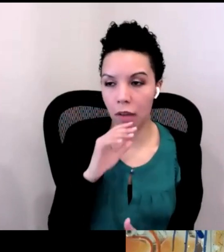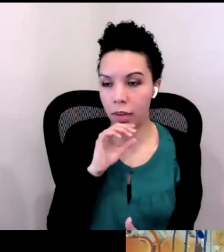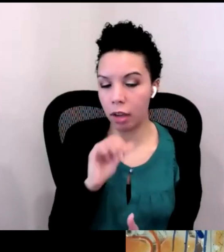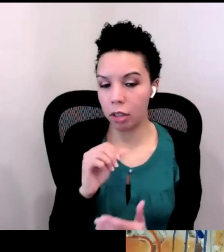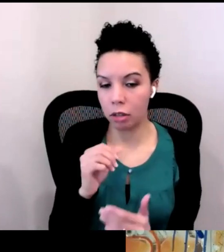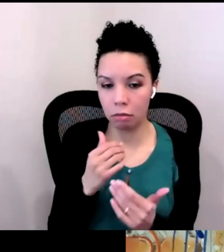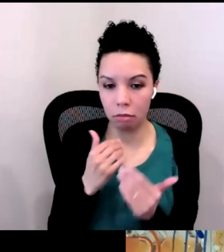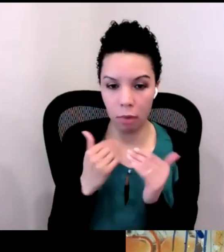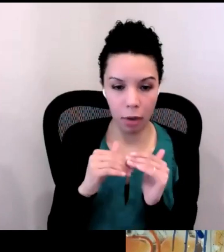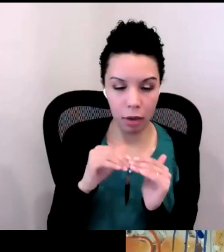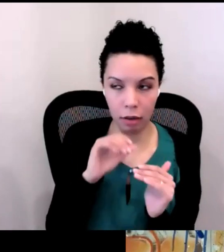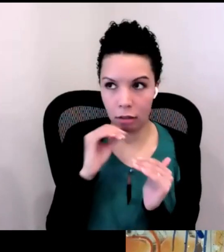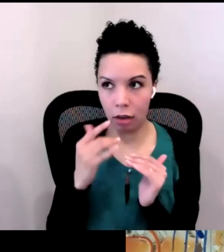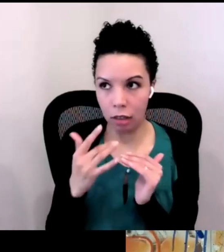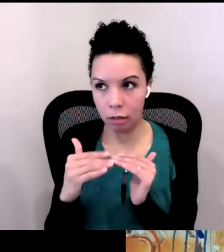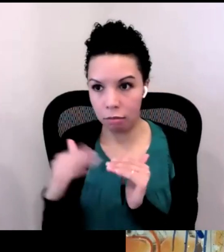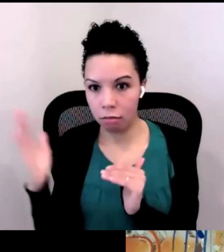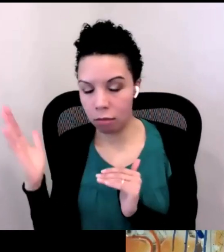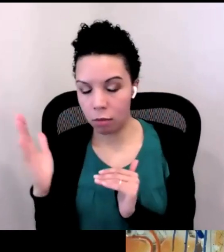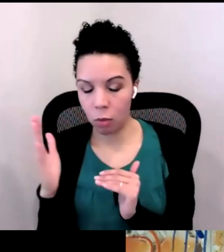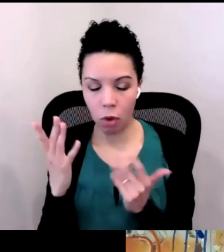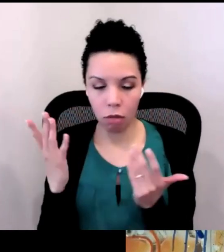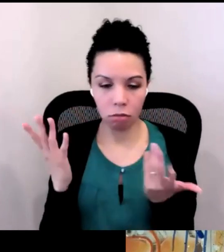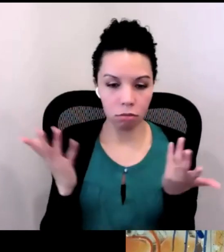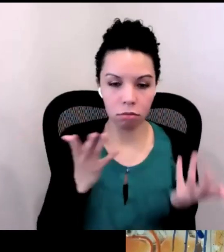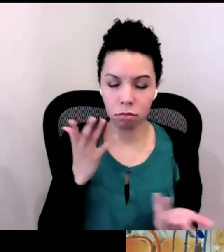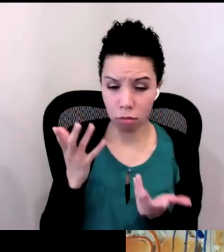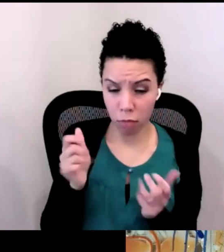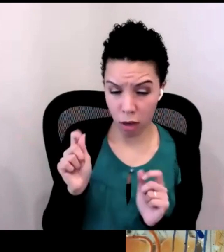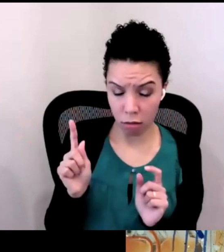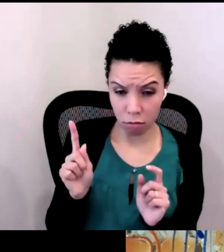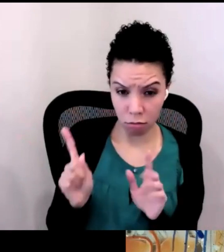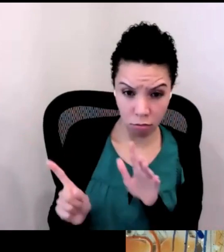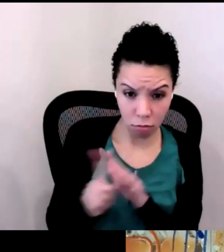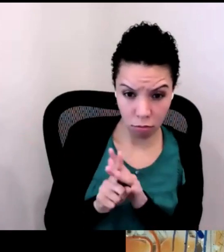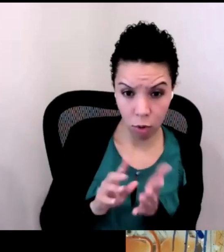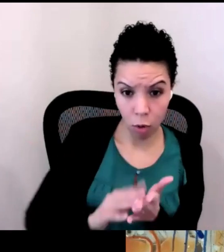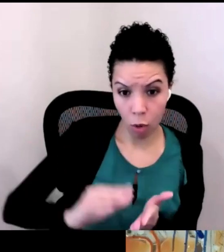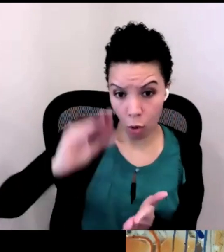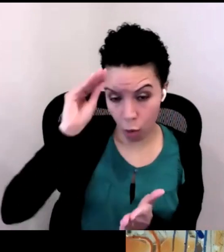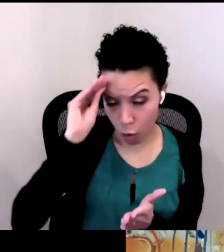above or not, but would it be a place they could go and learn from people and listen to people?